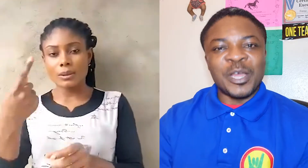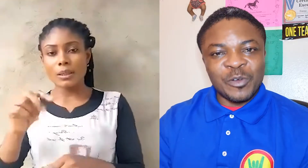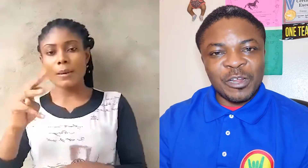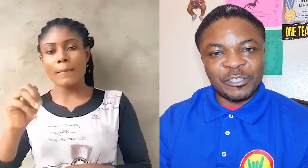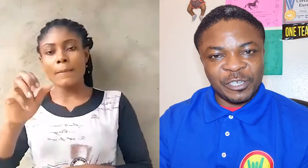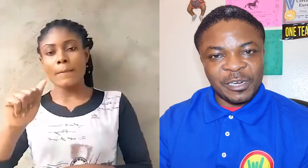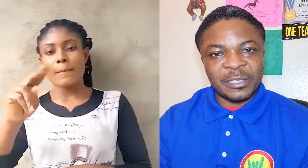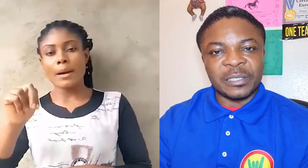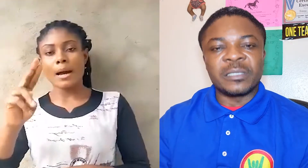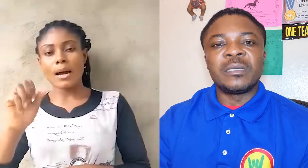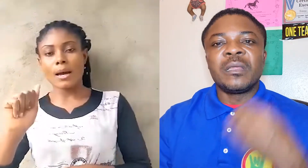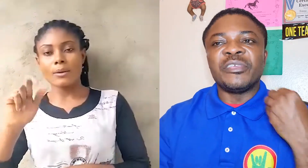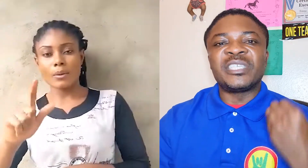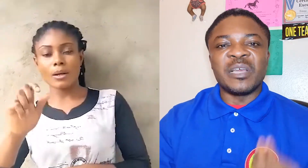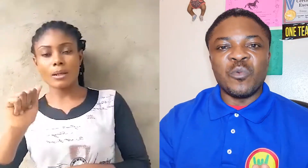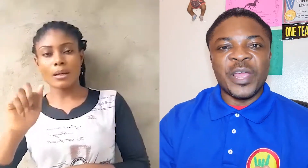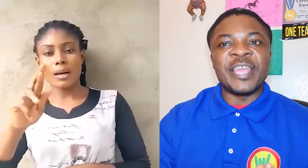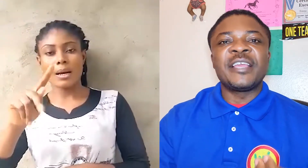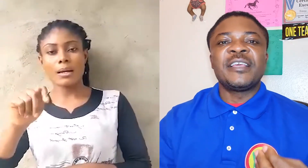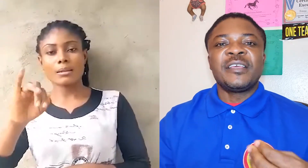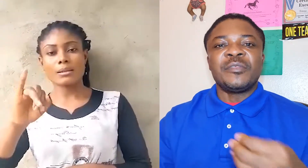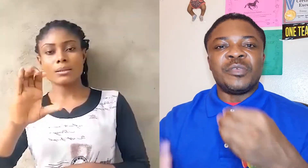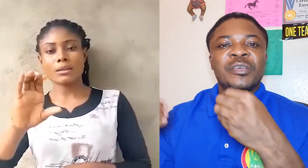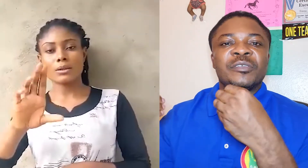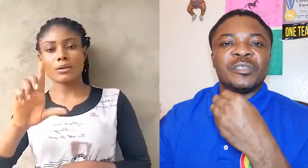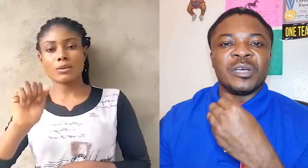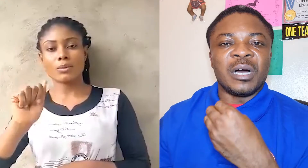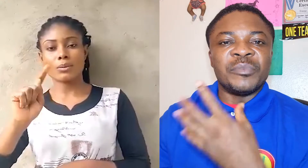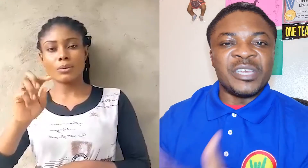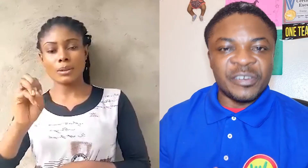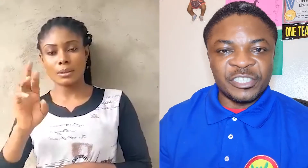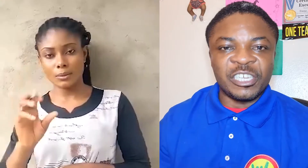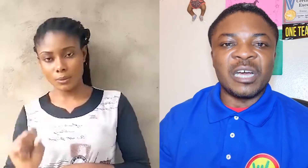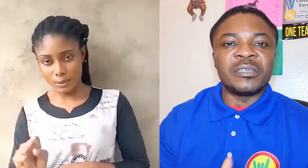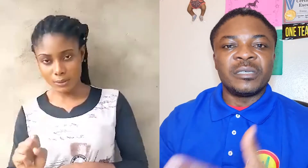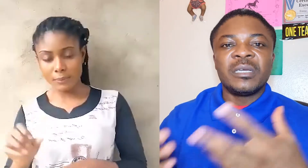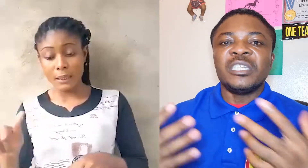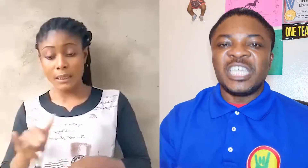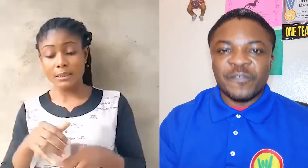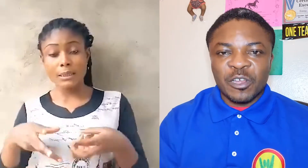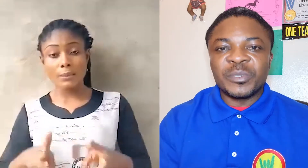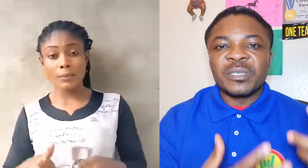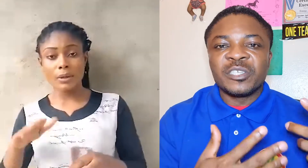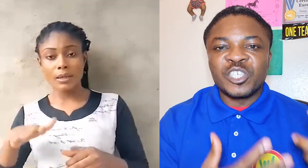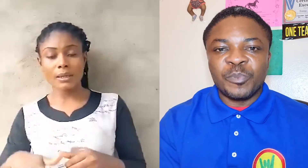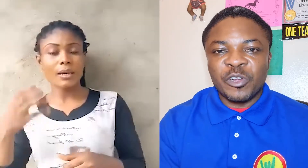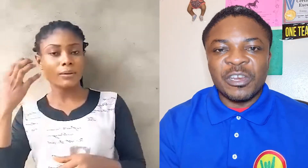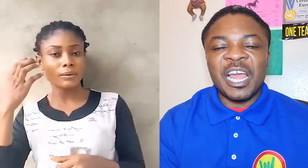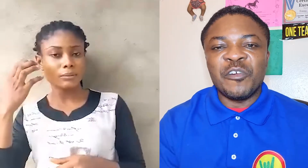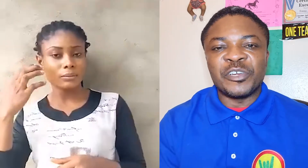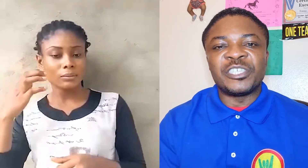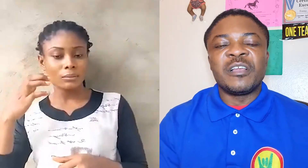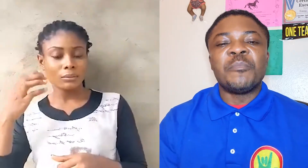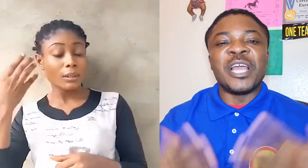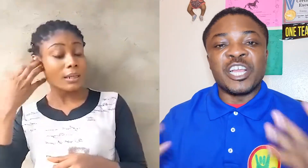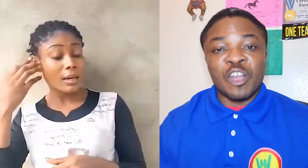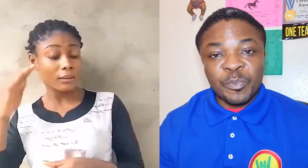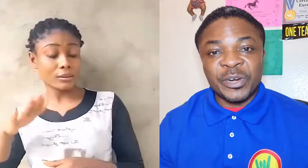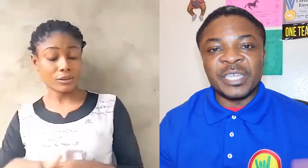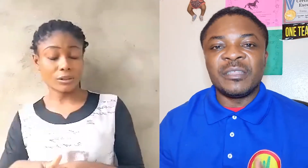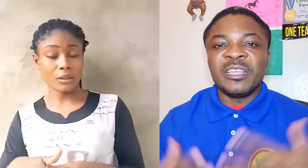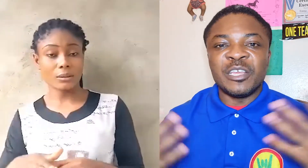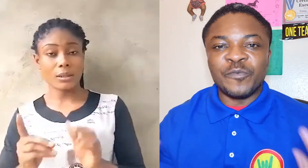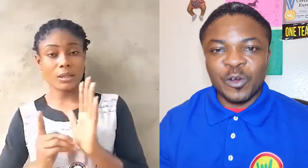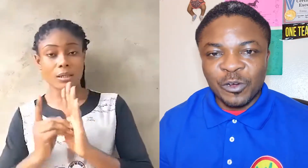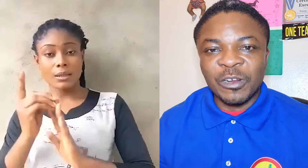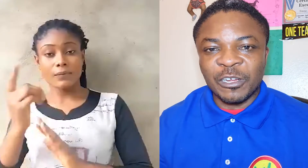the manual articulators, the same way the hearing child develops spoken language by